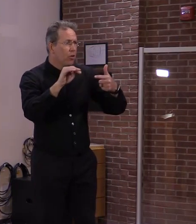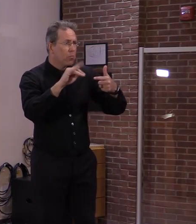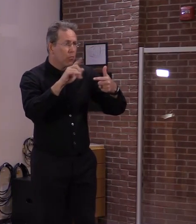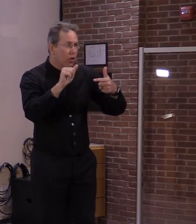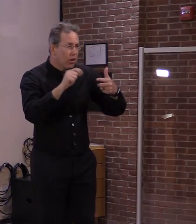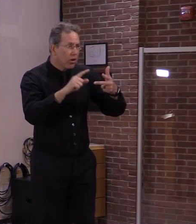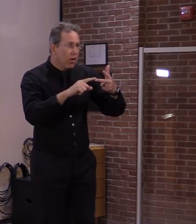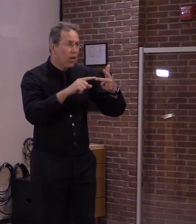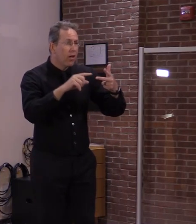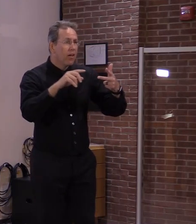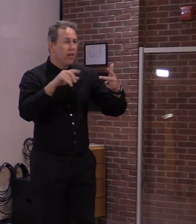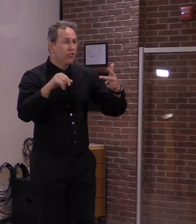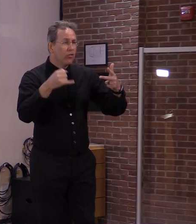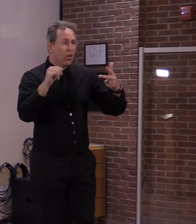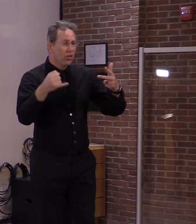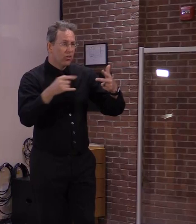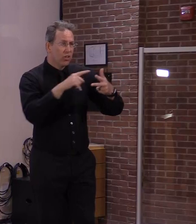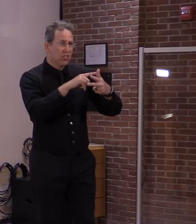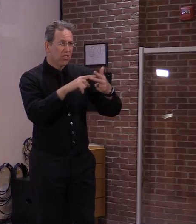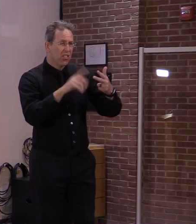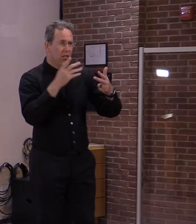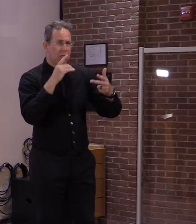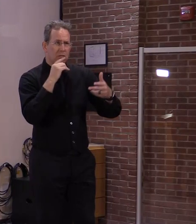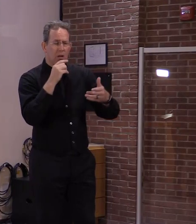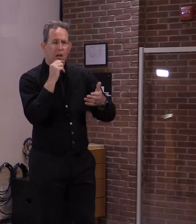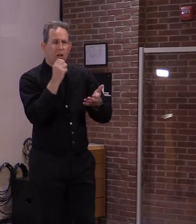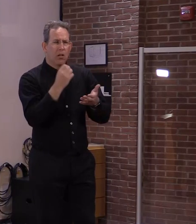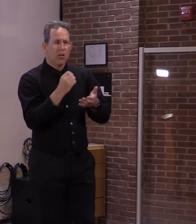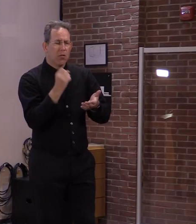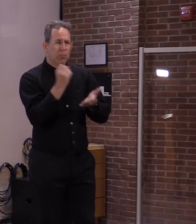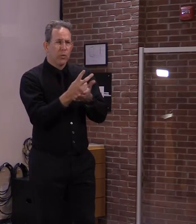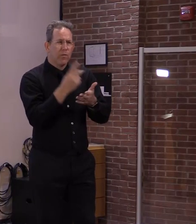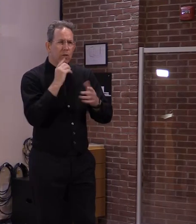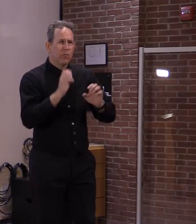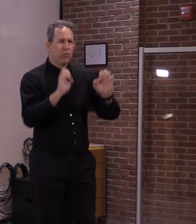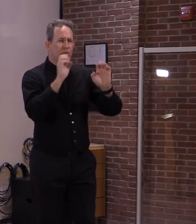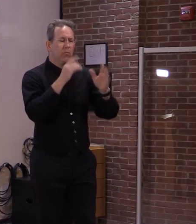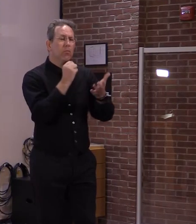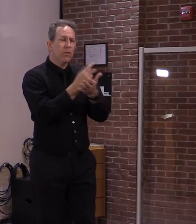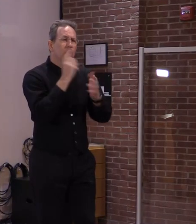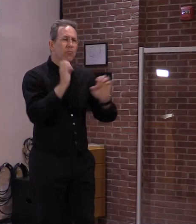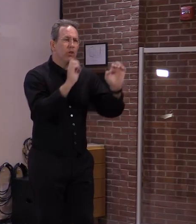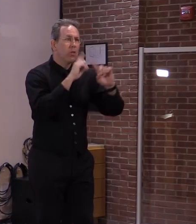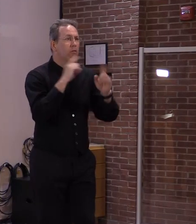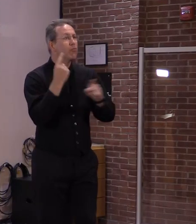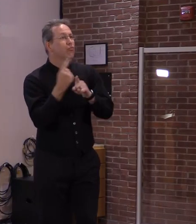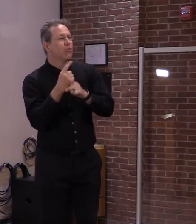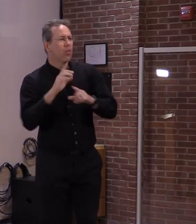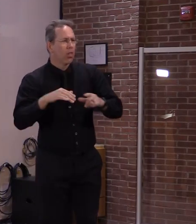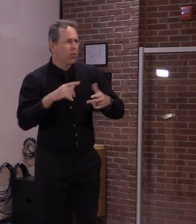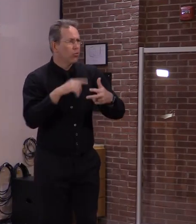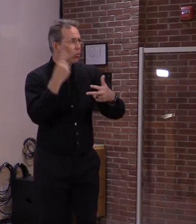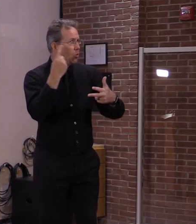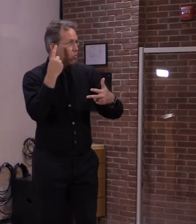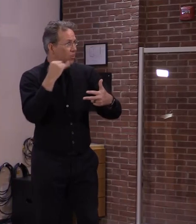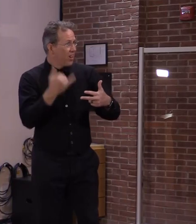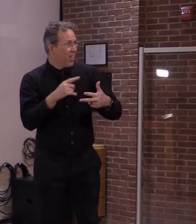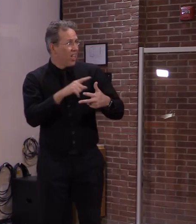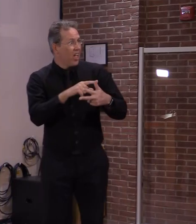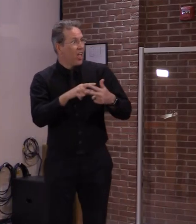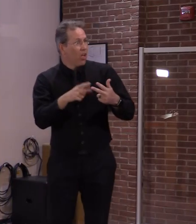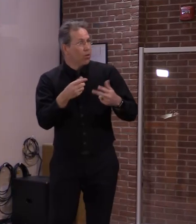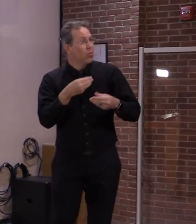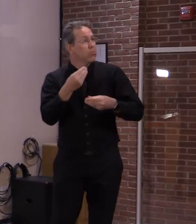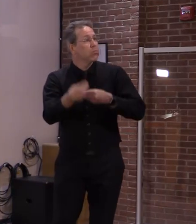there have been a lot of doses administered over the past several months. A lot of data, I